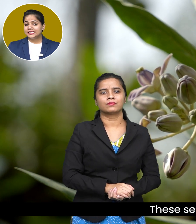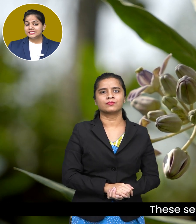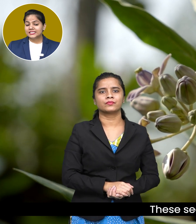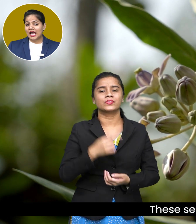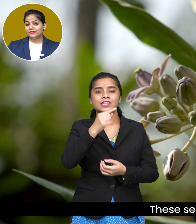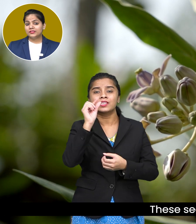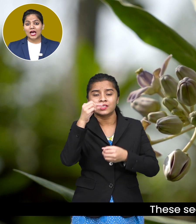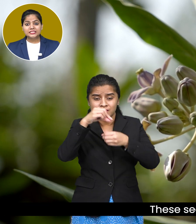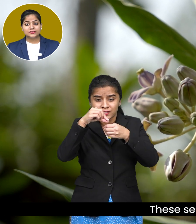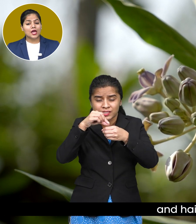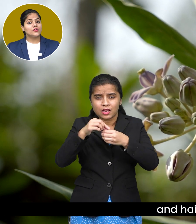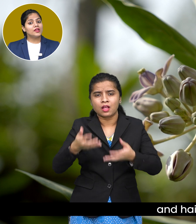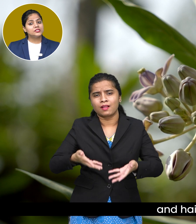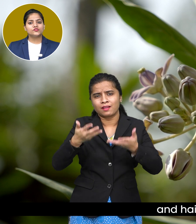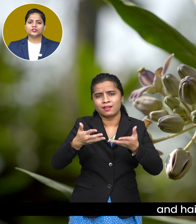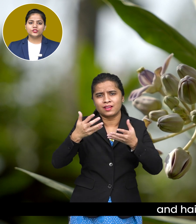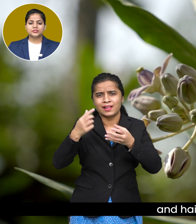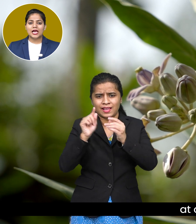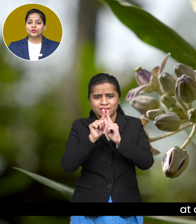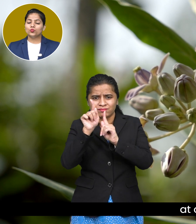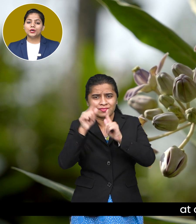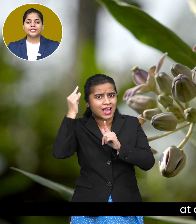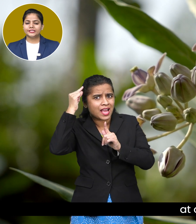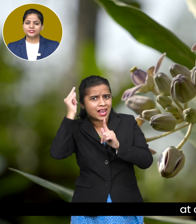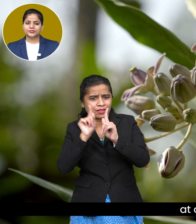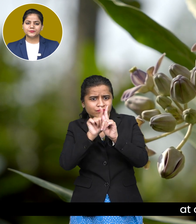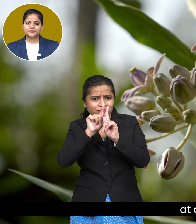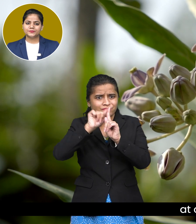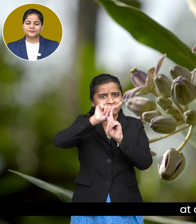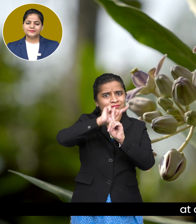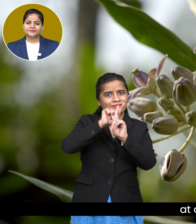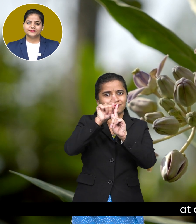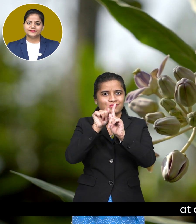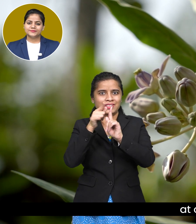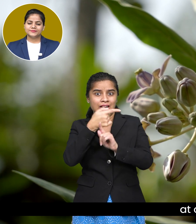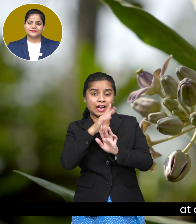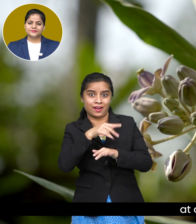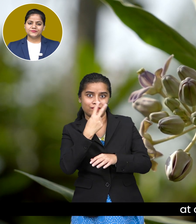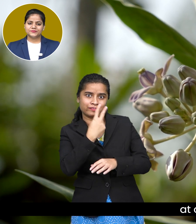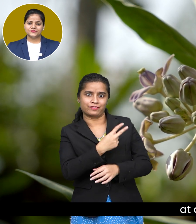These seeds have light and hairy structures at one end.